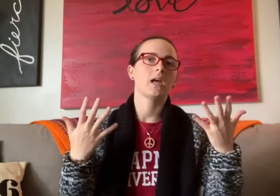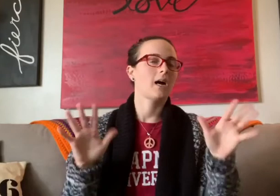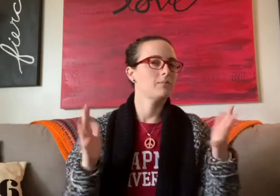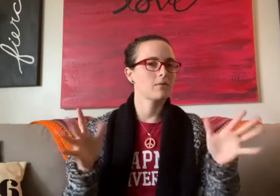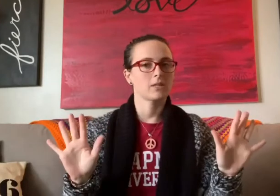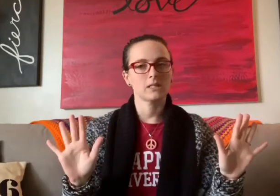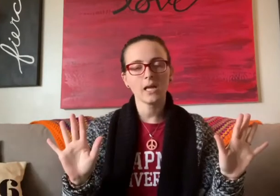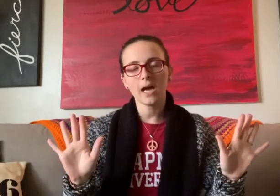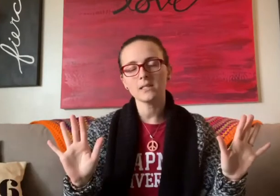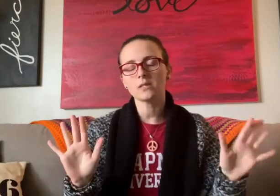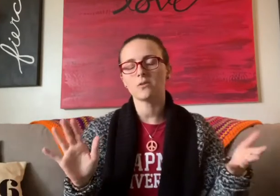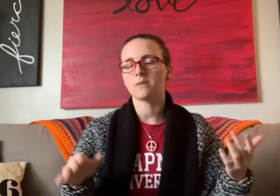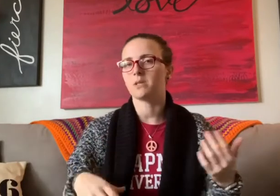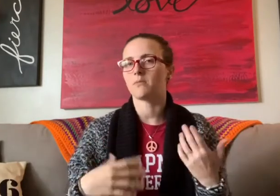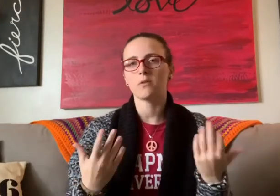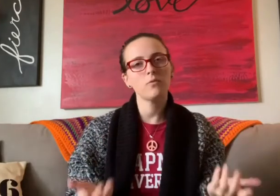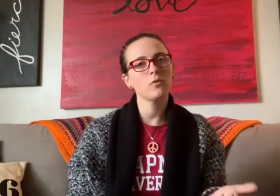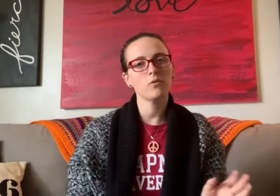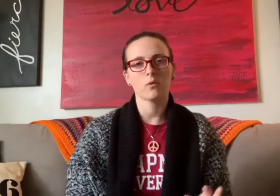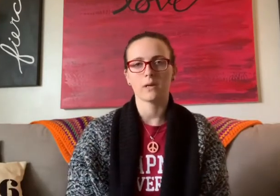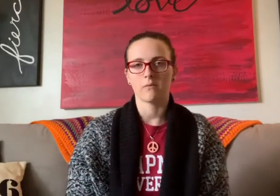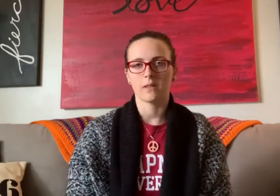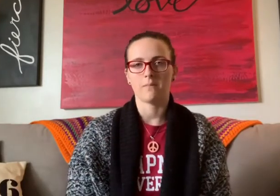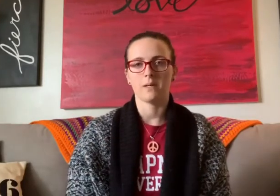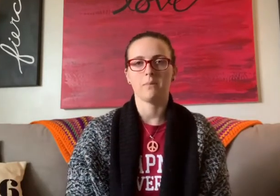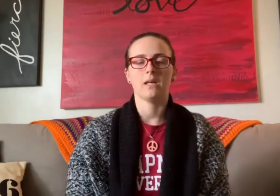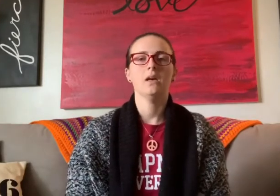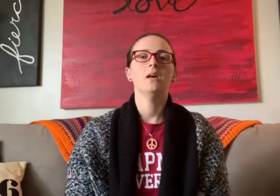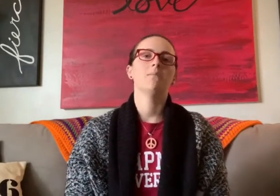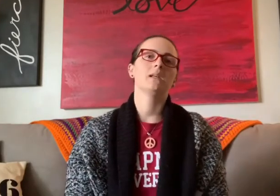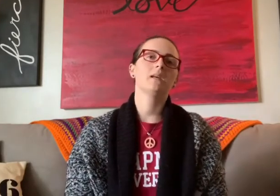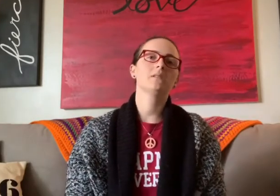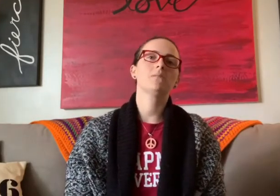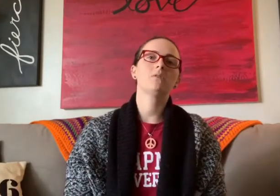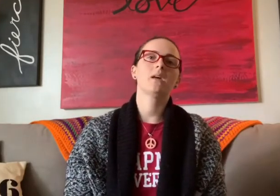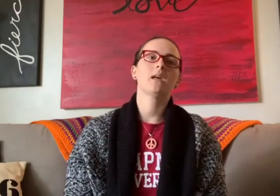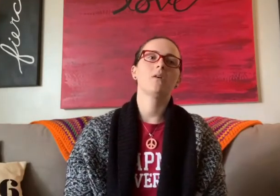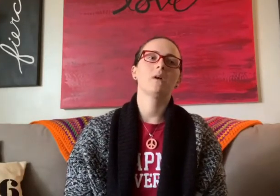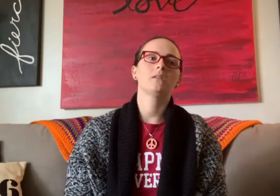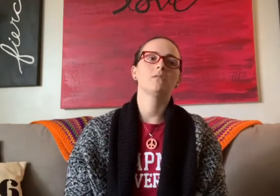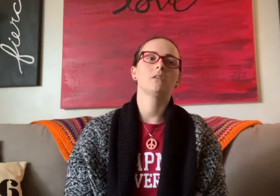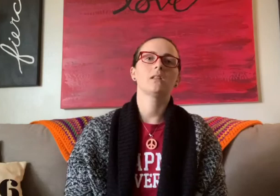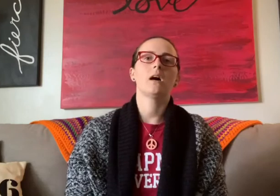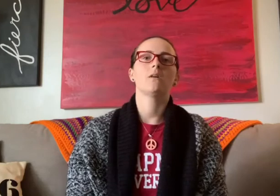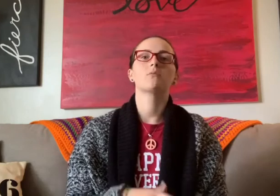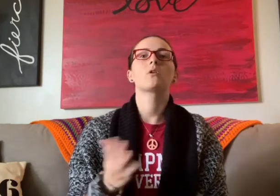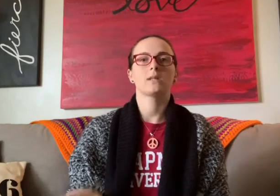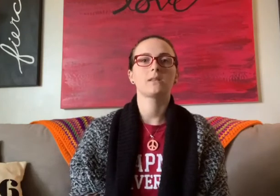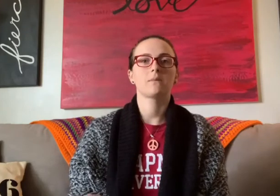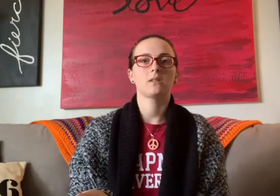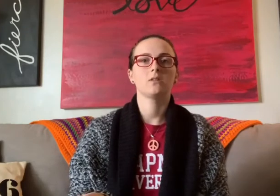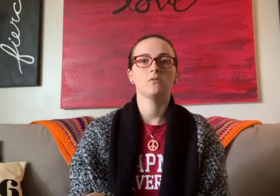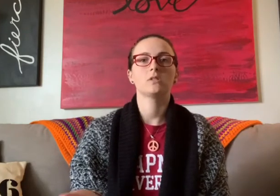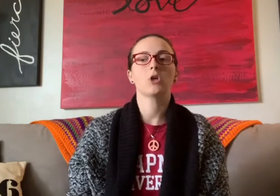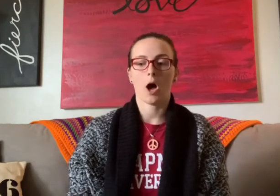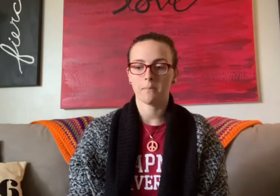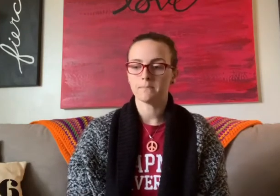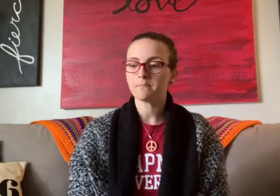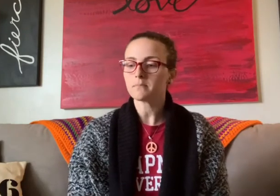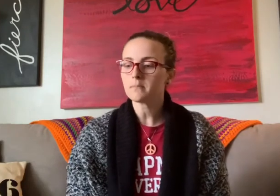I'm done with this task, or I'm done with food, or whatever that might be. But it gives them a way to request something to stop.